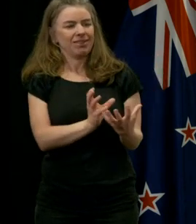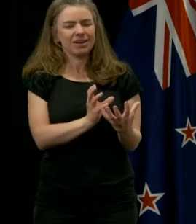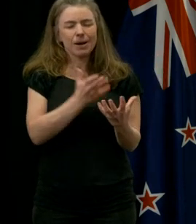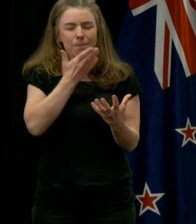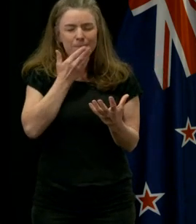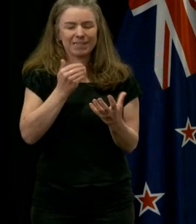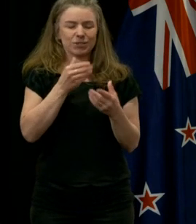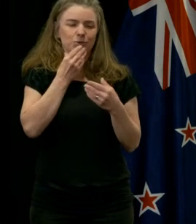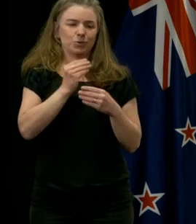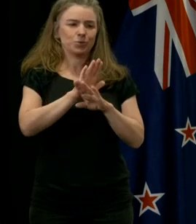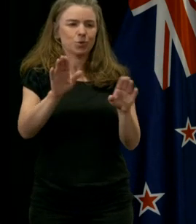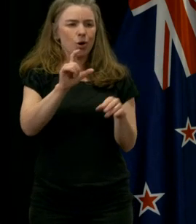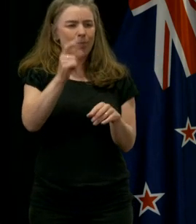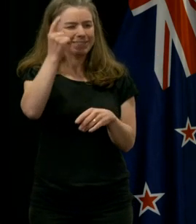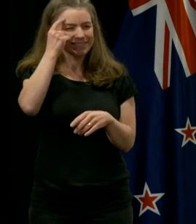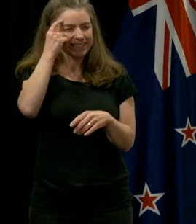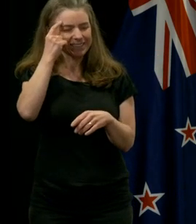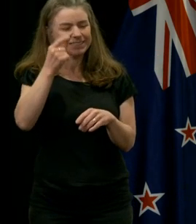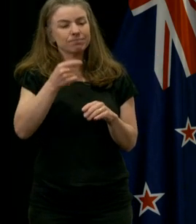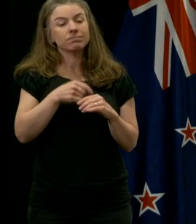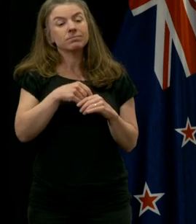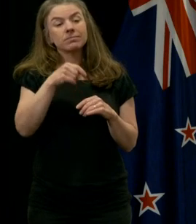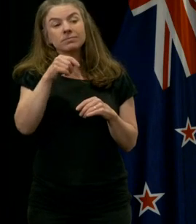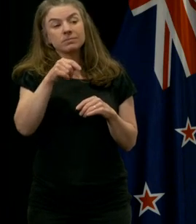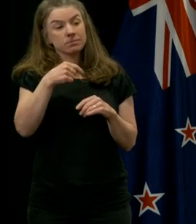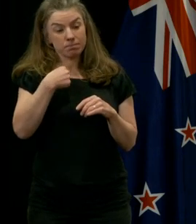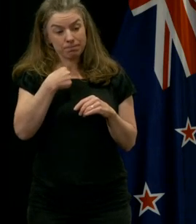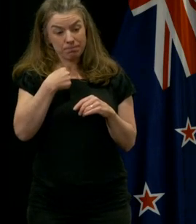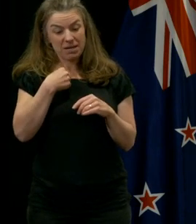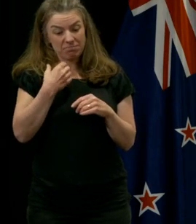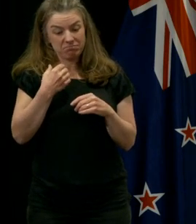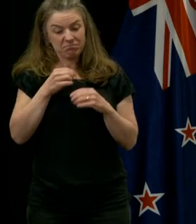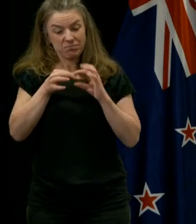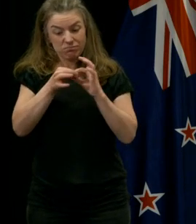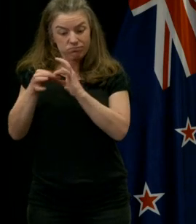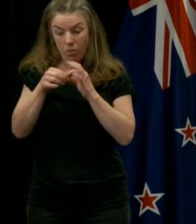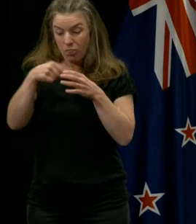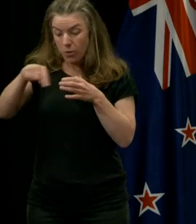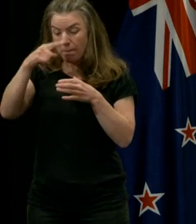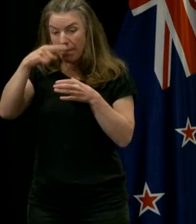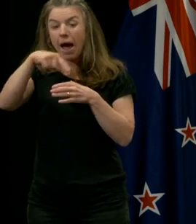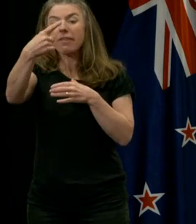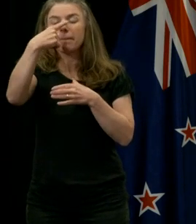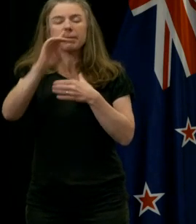apply common sense, keep your distance from anyone outside of your bubble, and that's how we'll get through this.